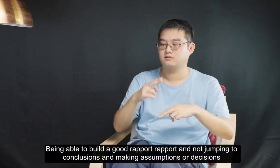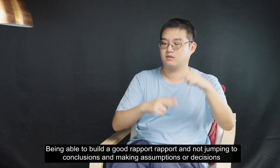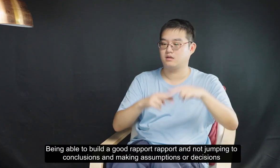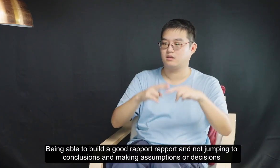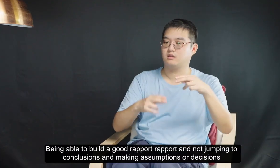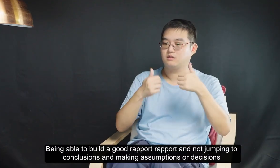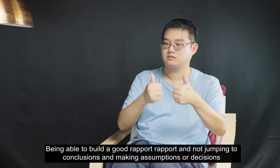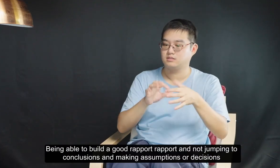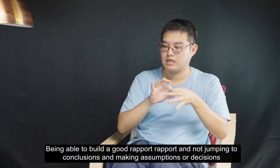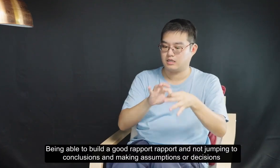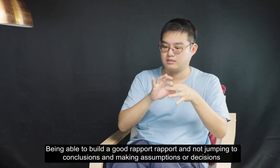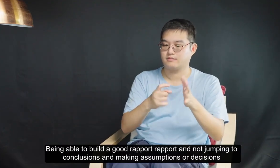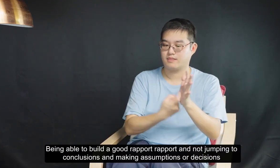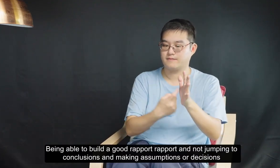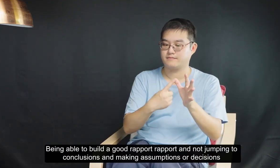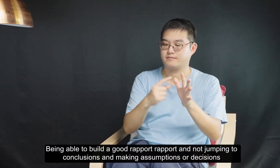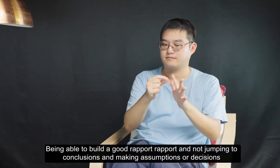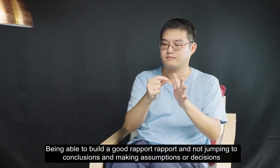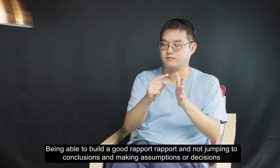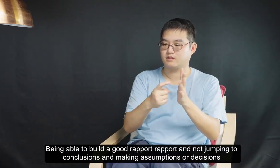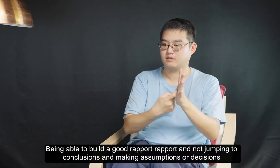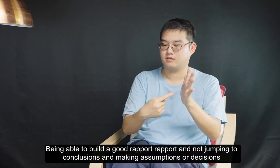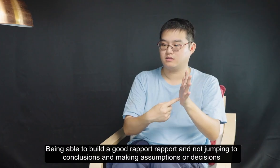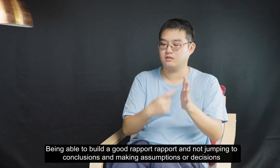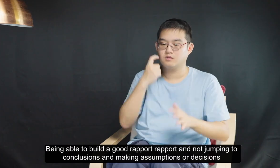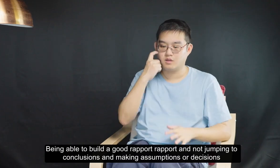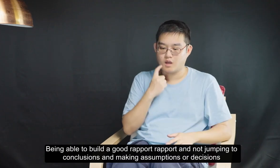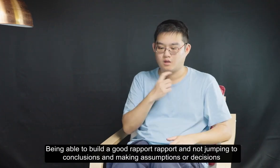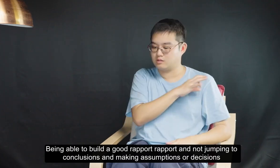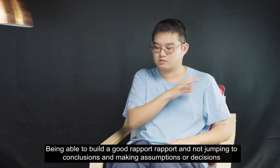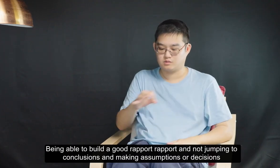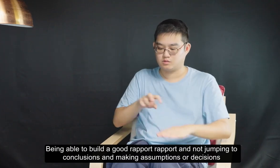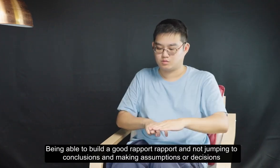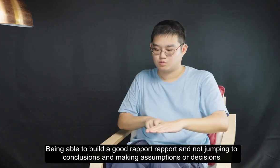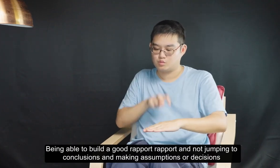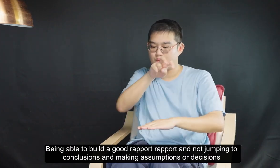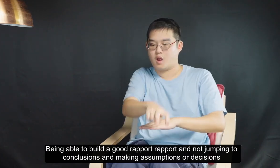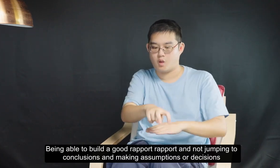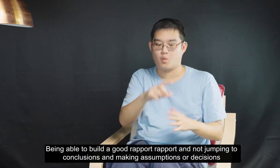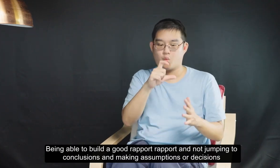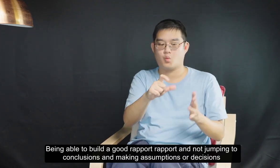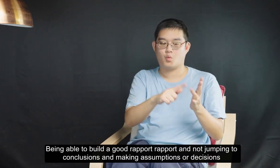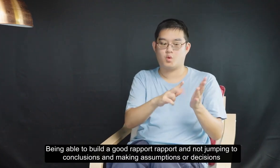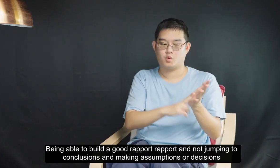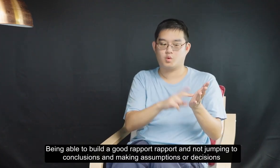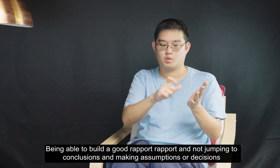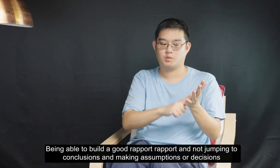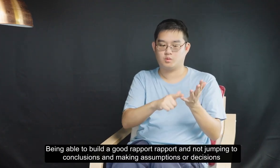being able to build a good rapport, and not jumping to